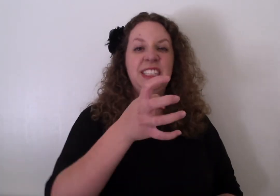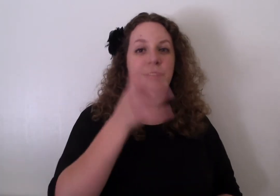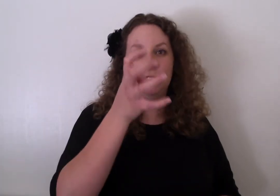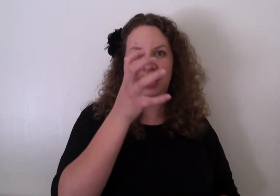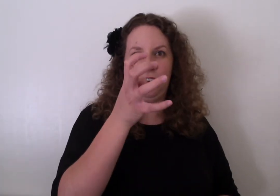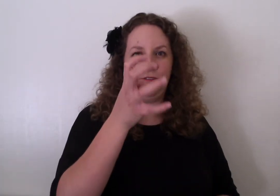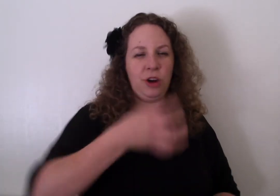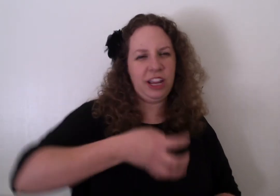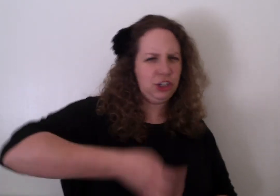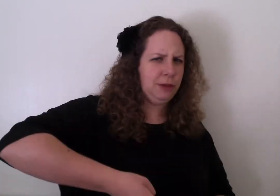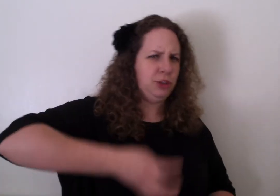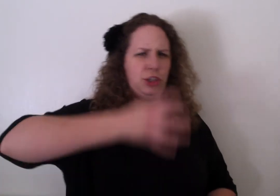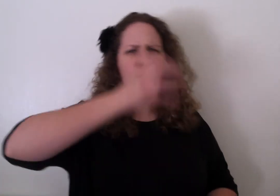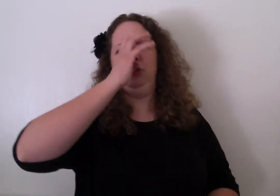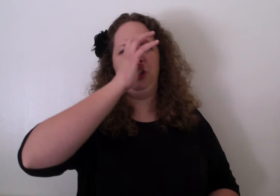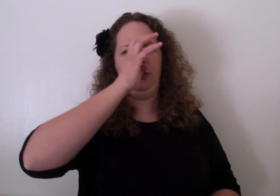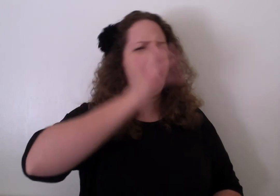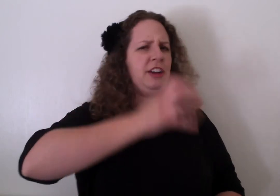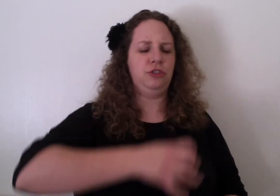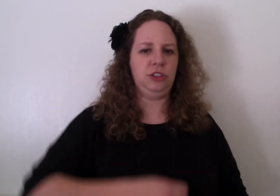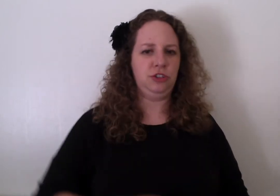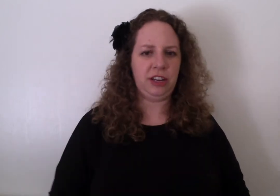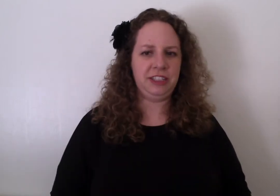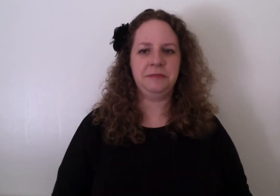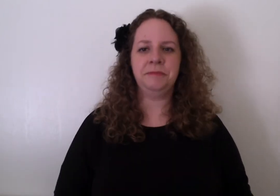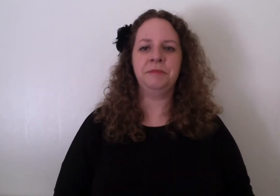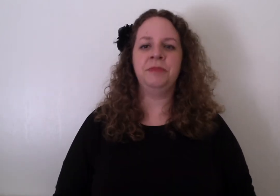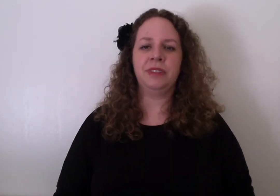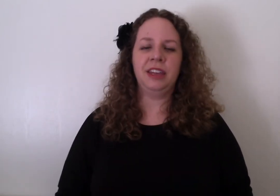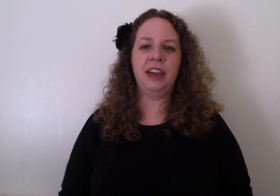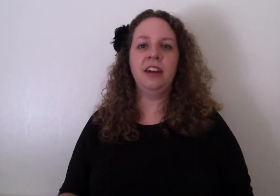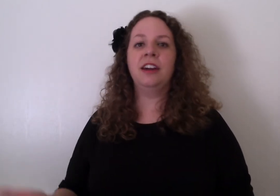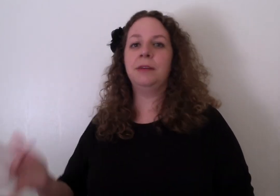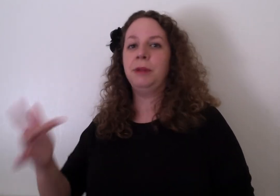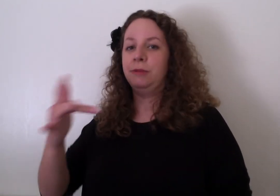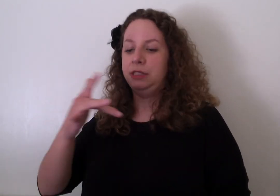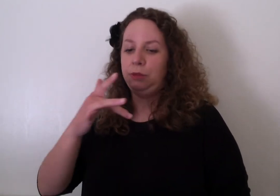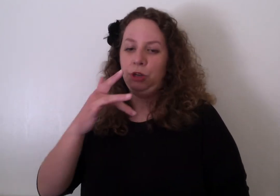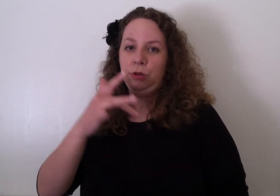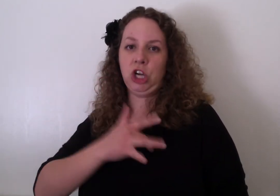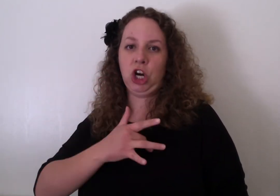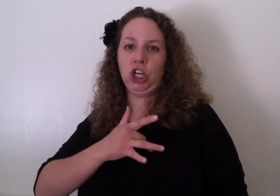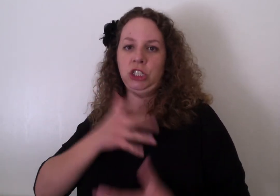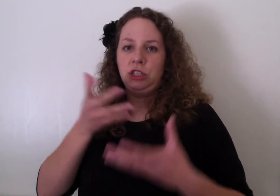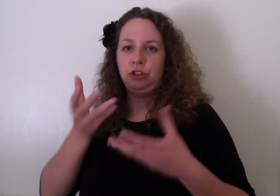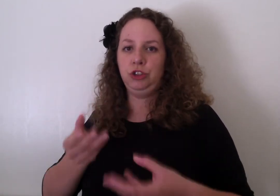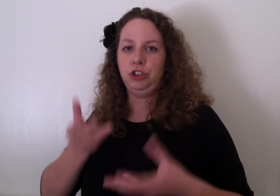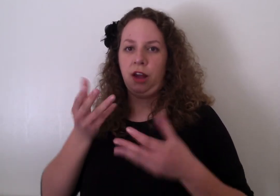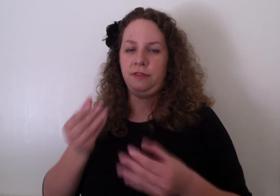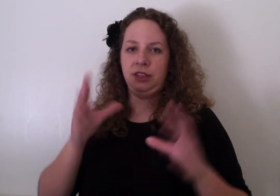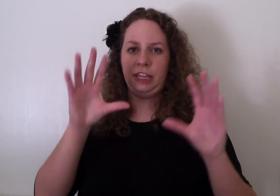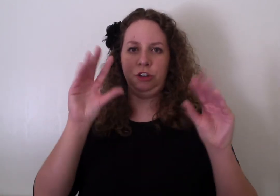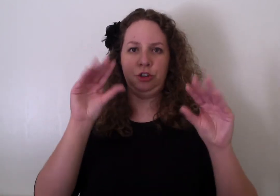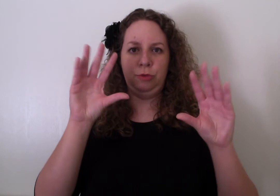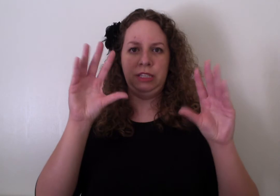with like a forehand shape to show extra strict. Okay, compared with someone who is heart soft, like you're squeezing